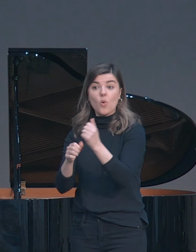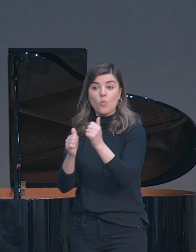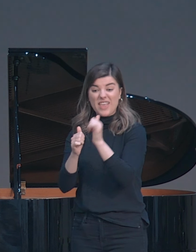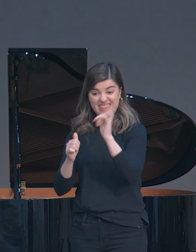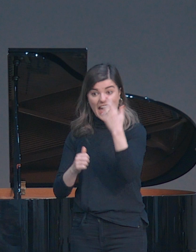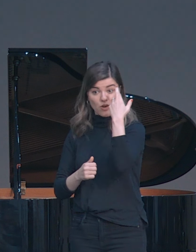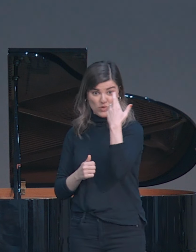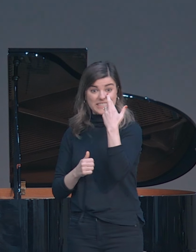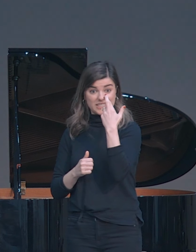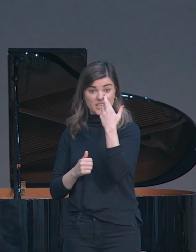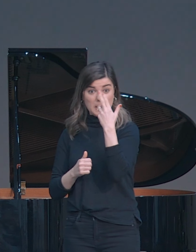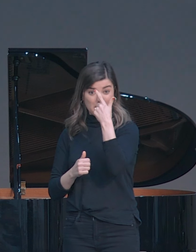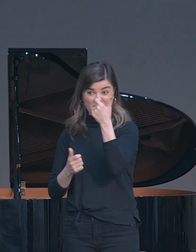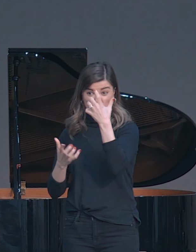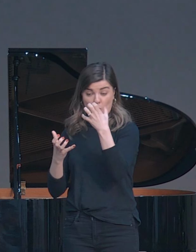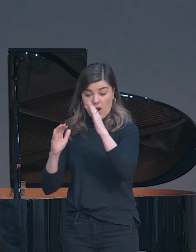motive